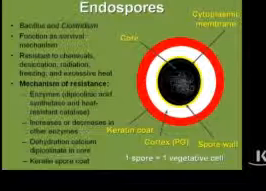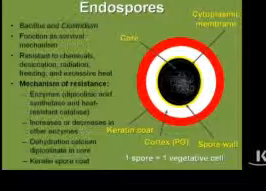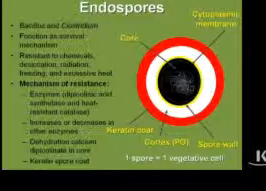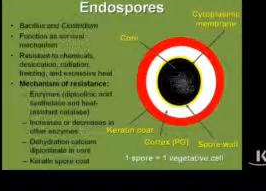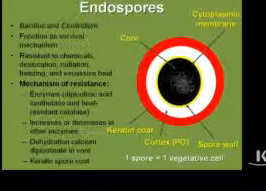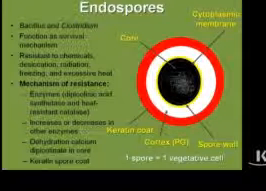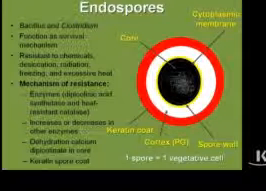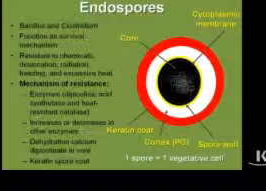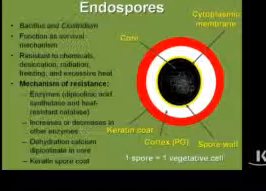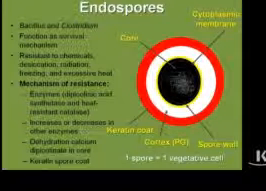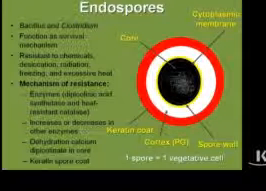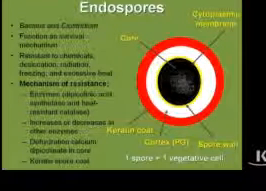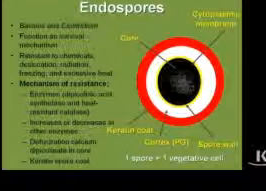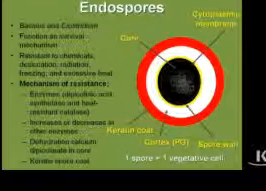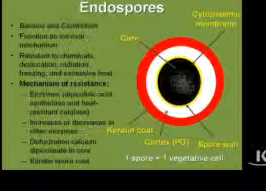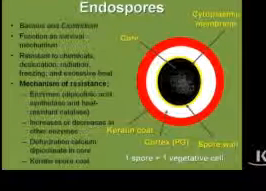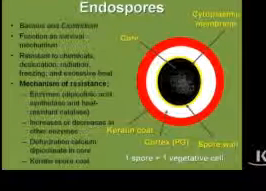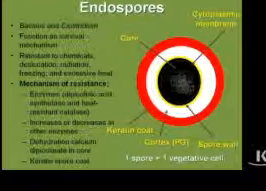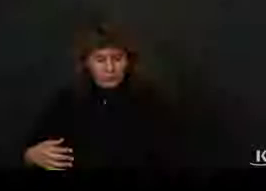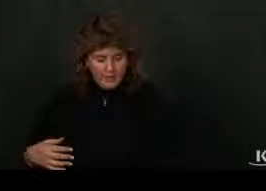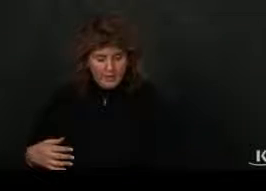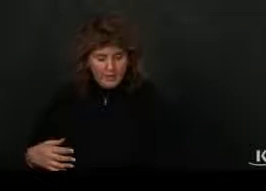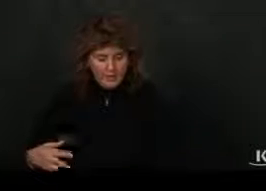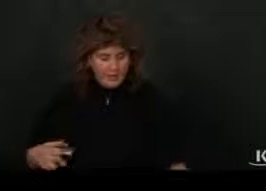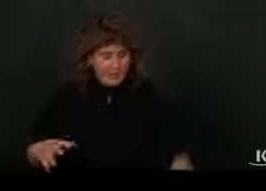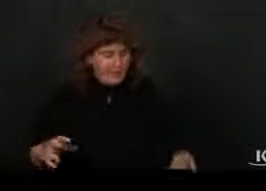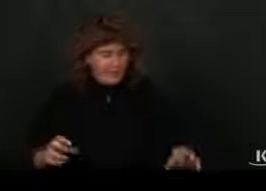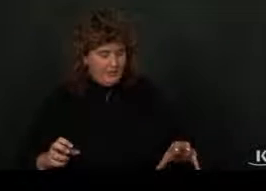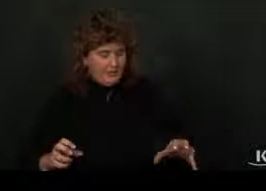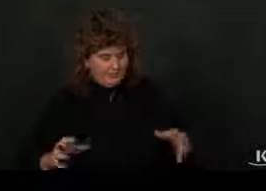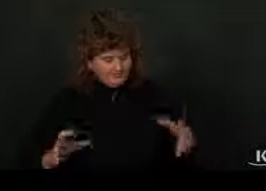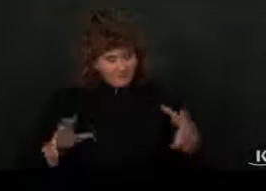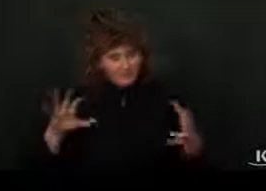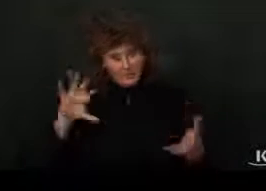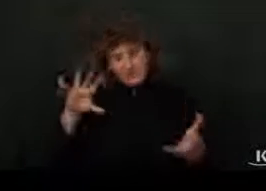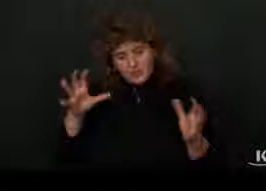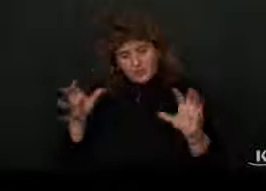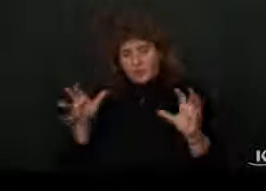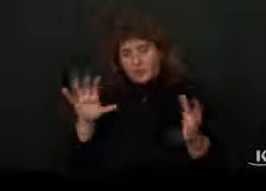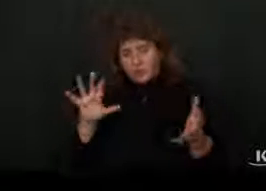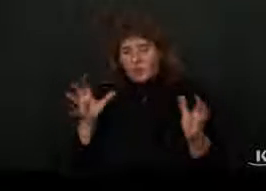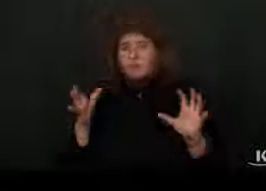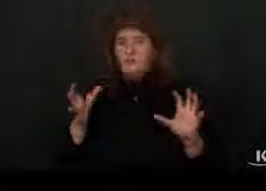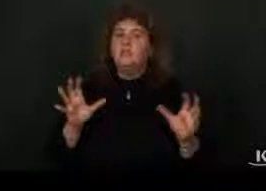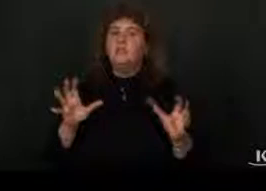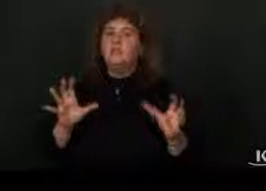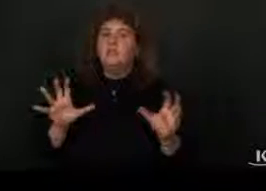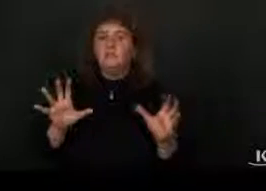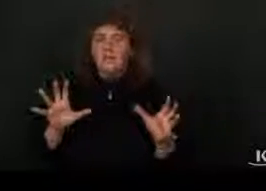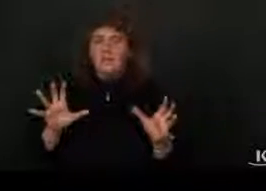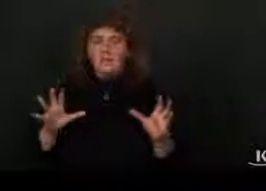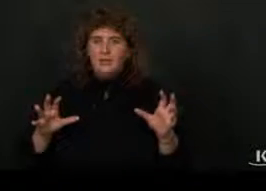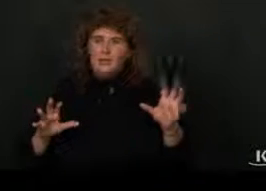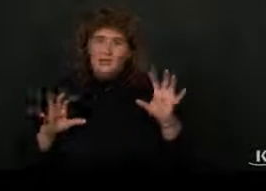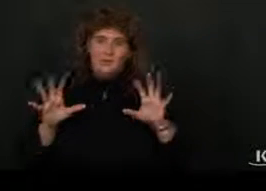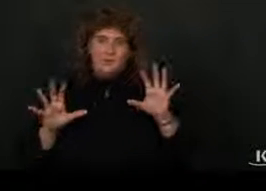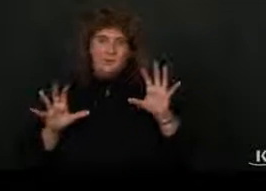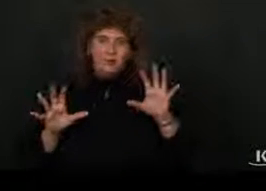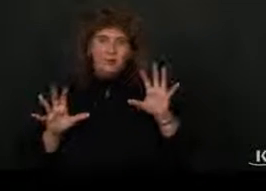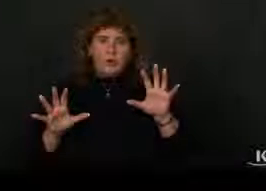them during times of survival. When the conditions for Bacillus, let's say, get a little bit